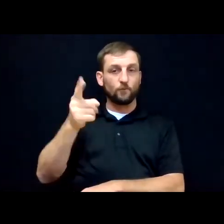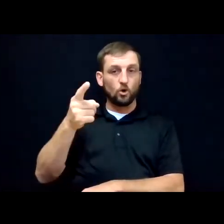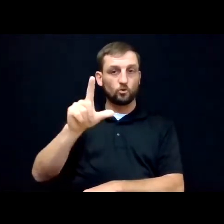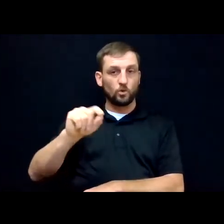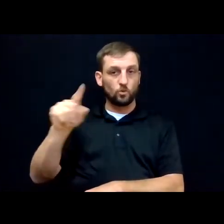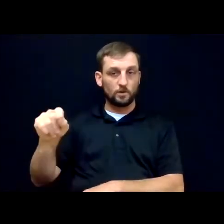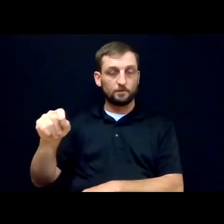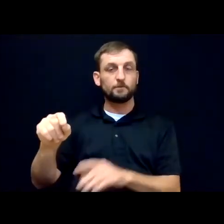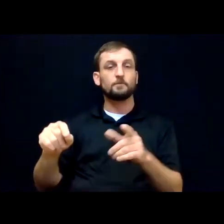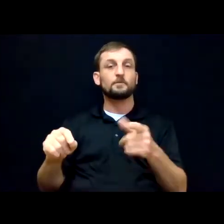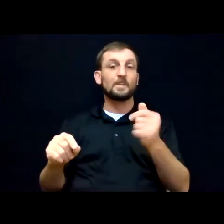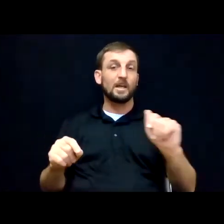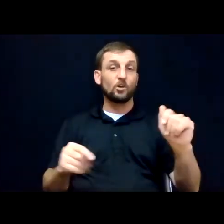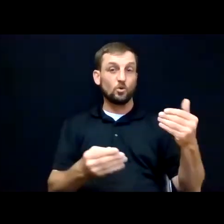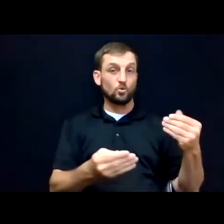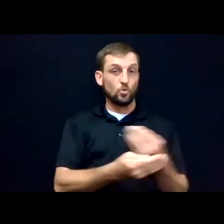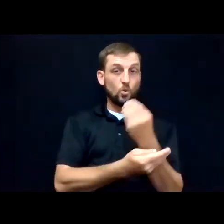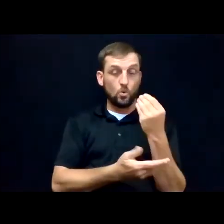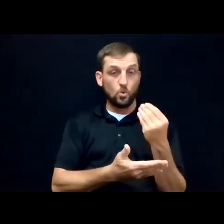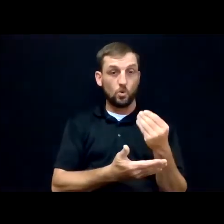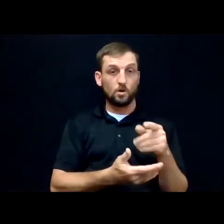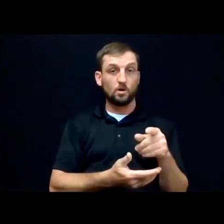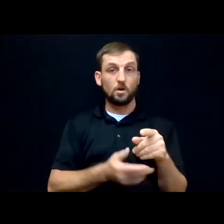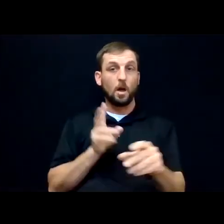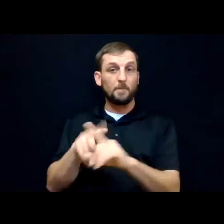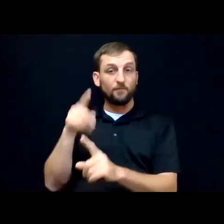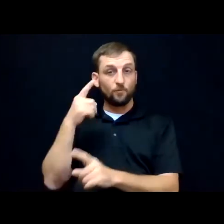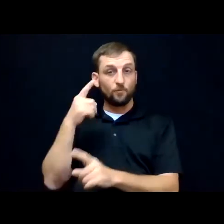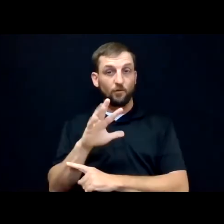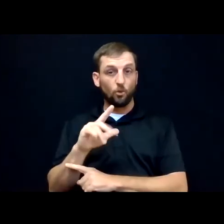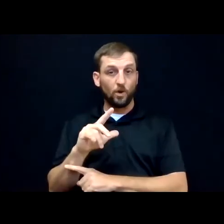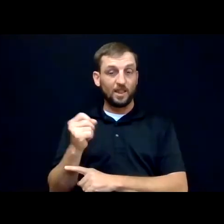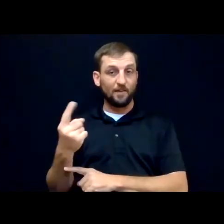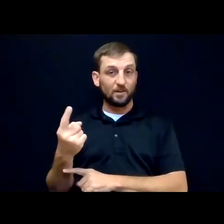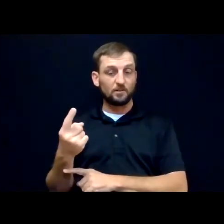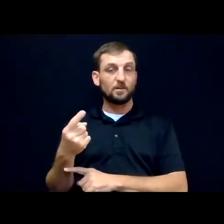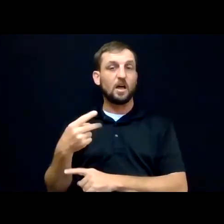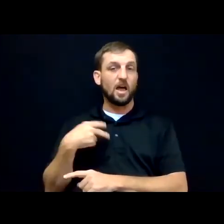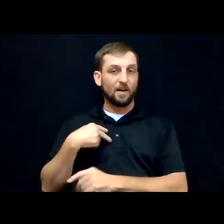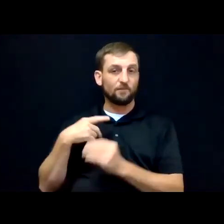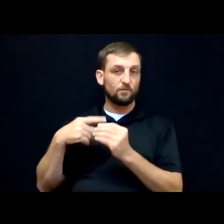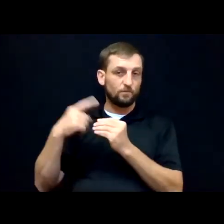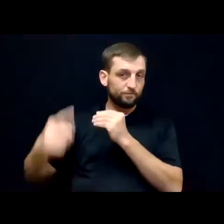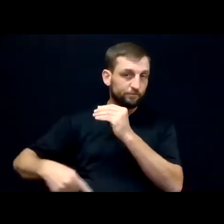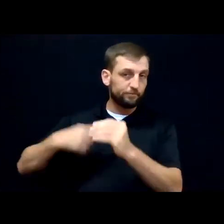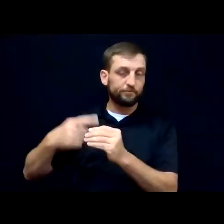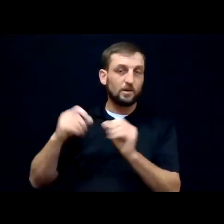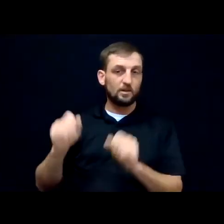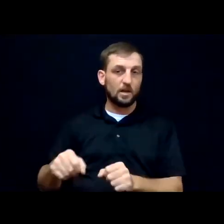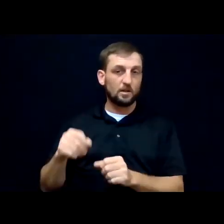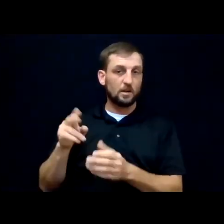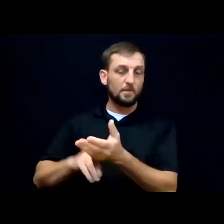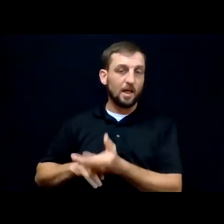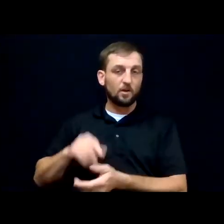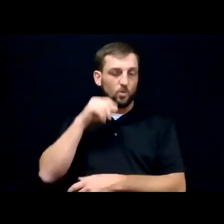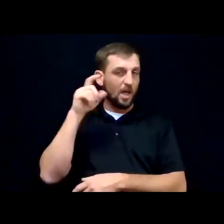new, you have what if you're applying for 5311, you have the whole year to apply. You don't have to wait to rush and meet the deadline